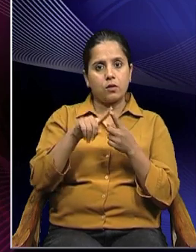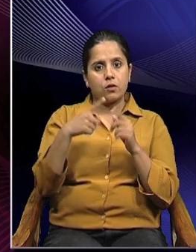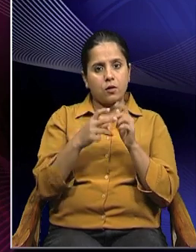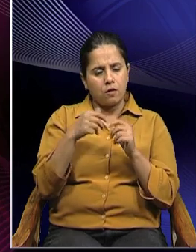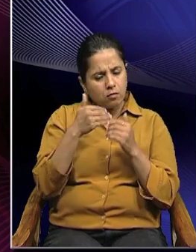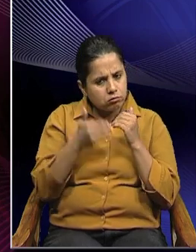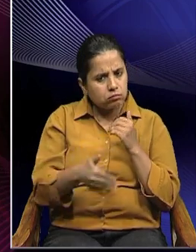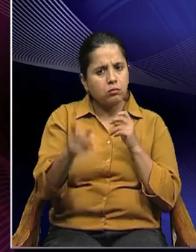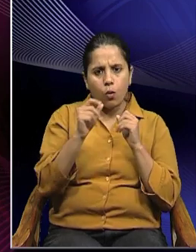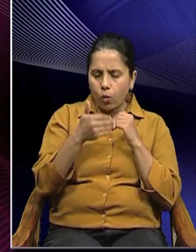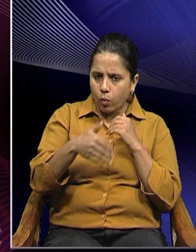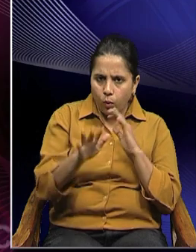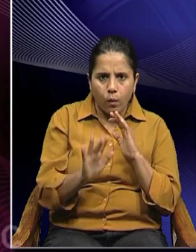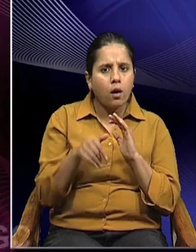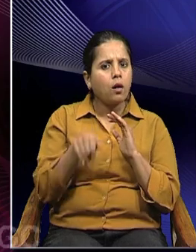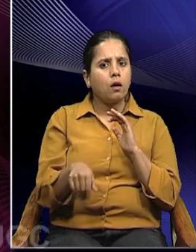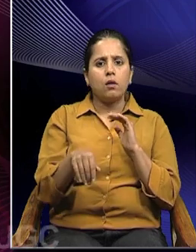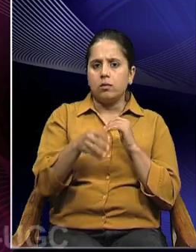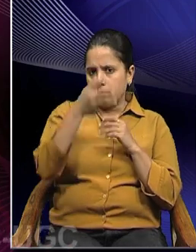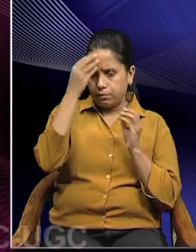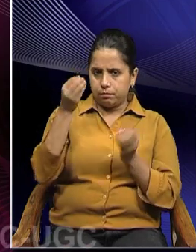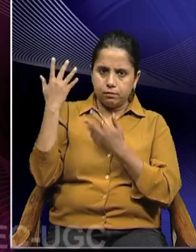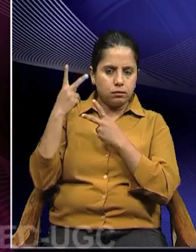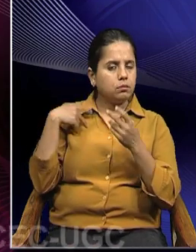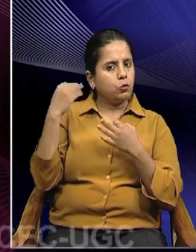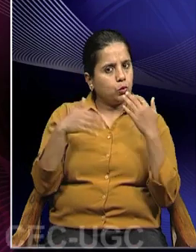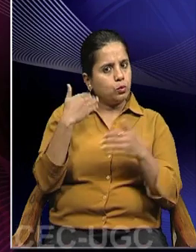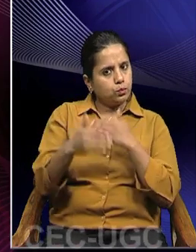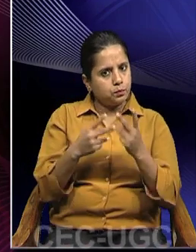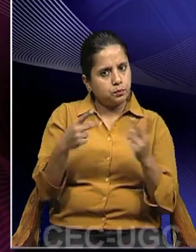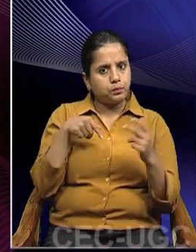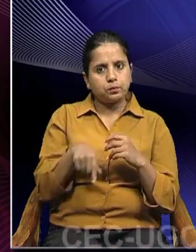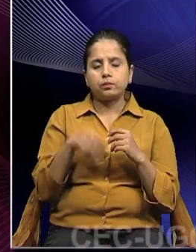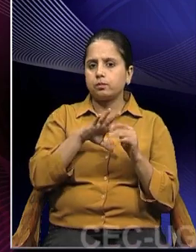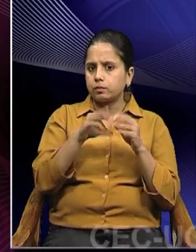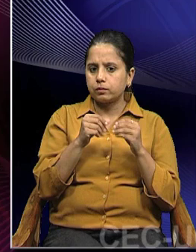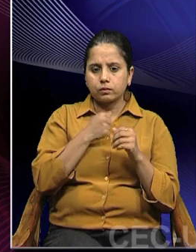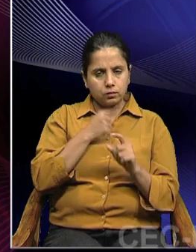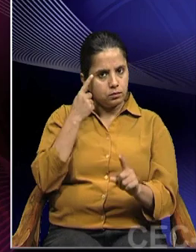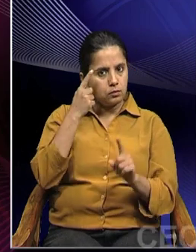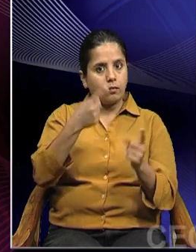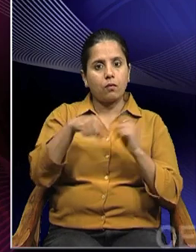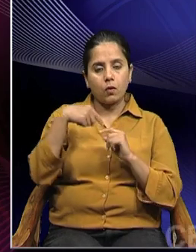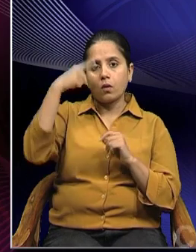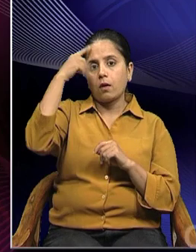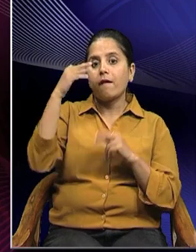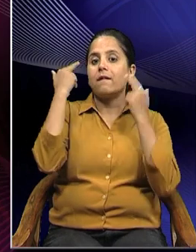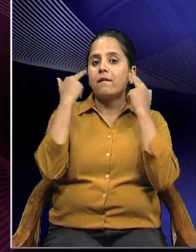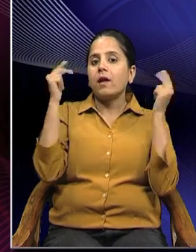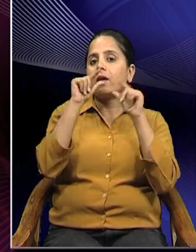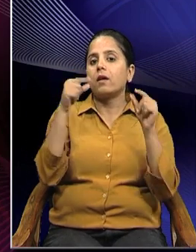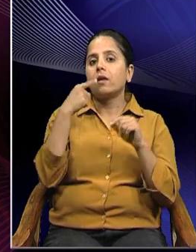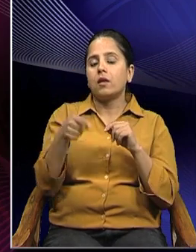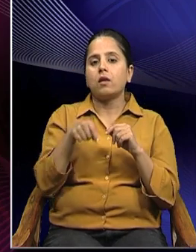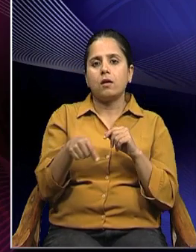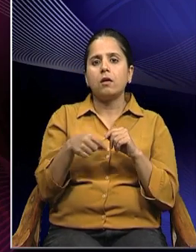and move on. It is another inspirational expression to motivate us to move towards our goals, and we are reminded of the famous lines, miles